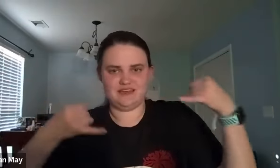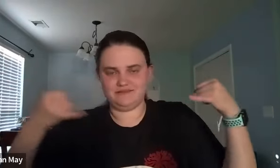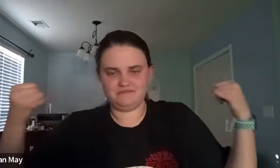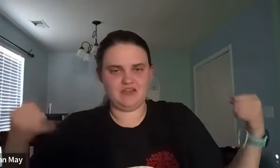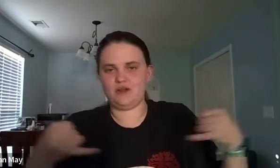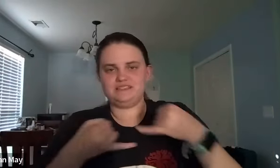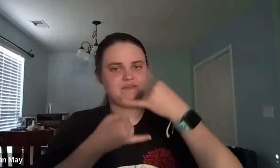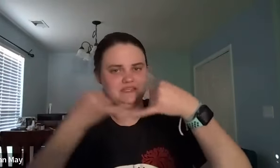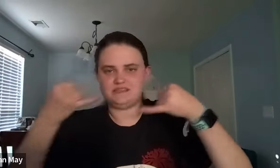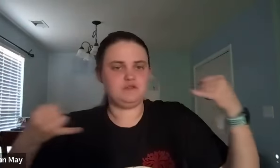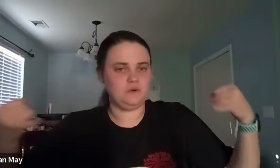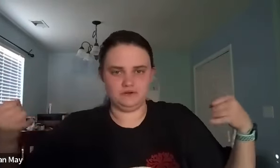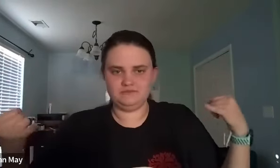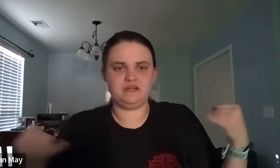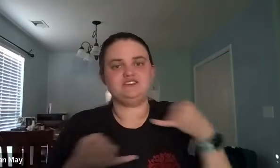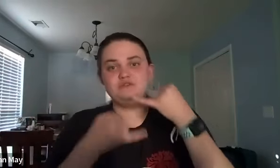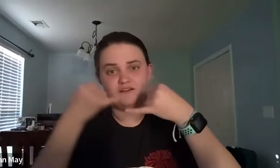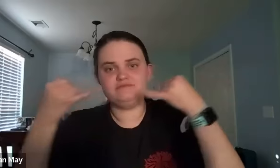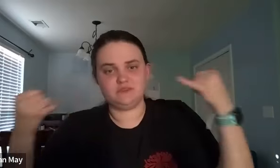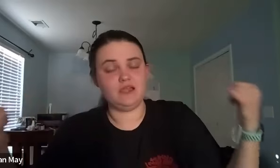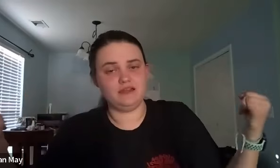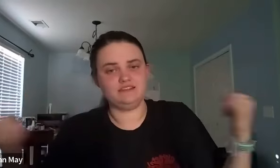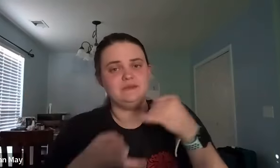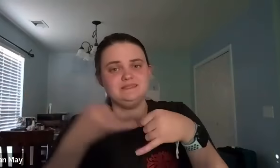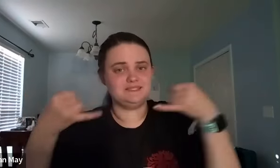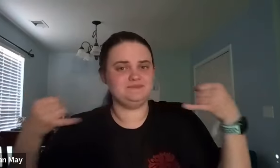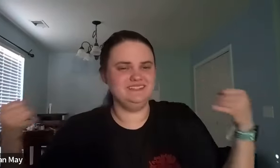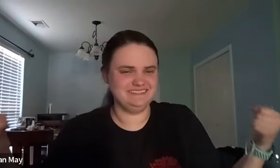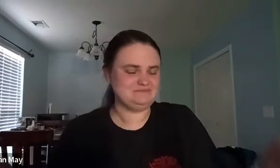sign. I thought it was like the best sign in the world. But I also love spaghetti, so that makes sense.